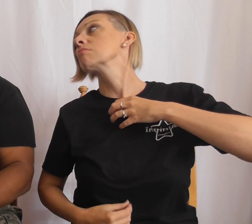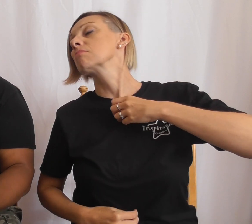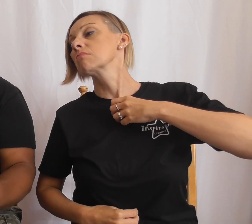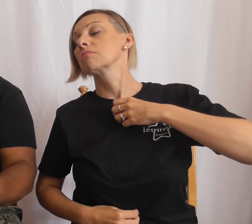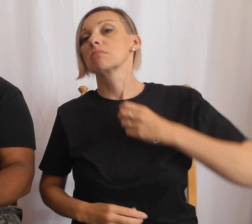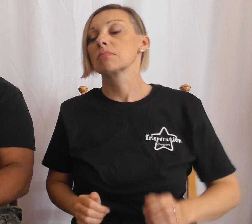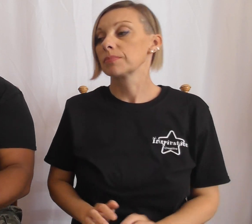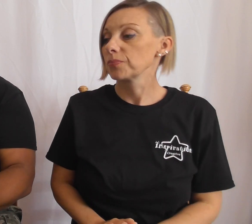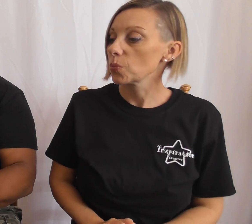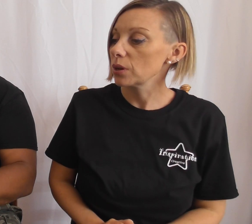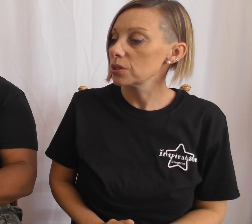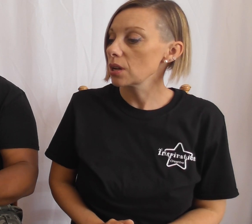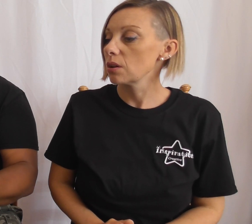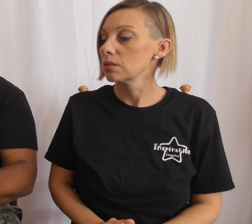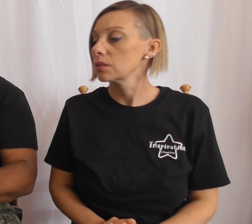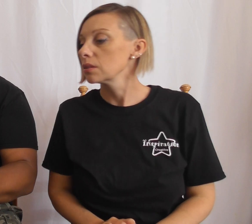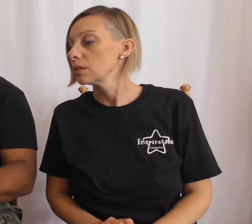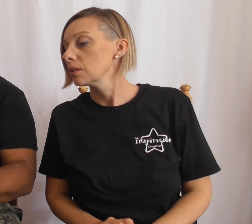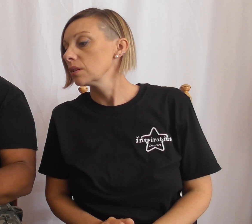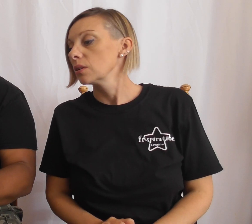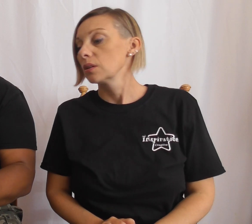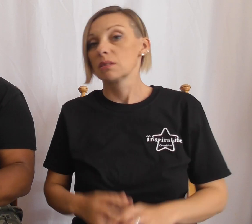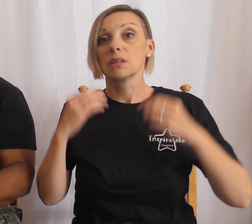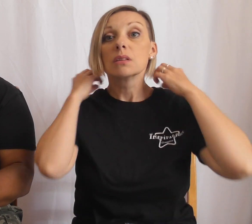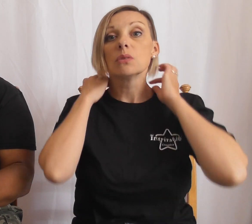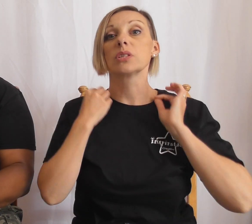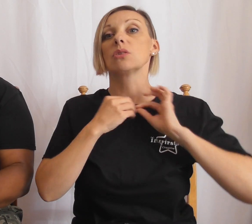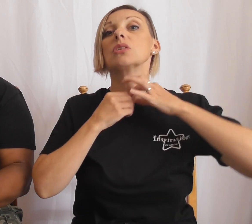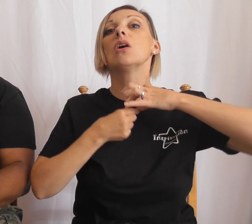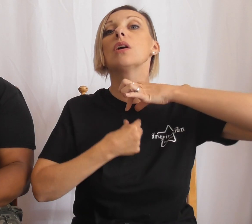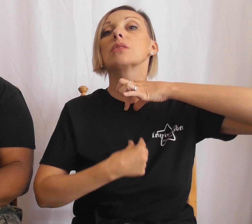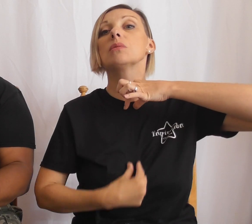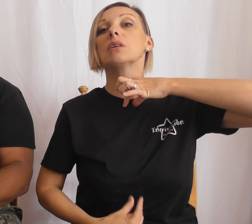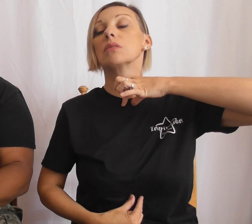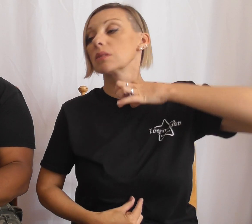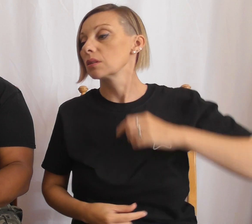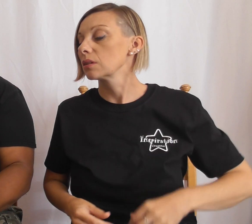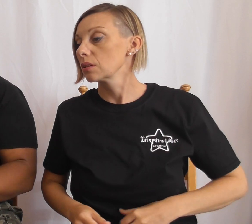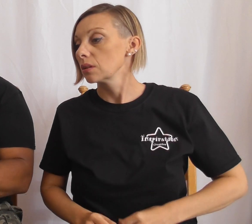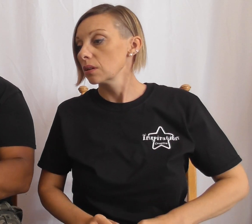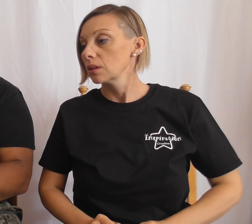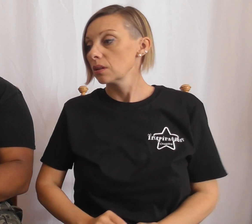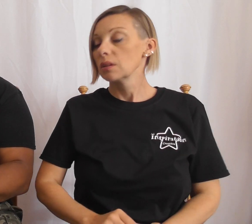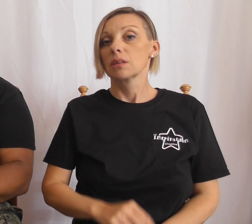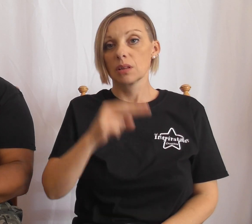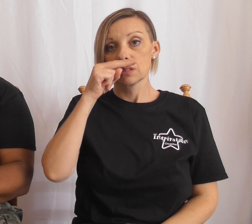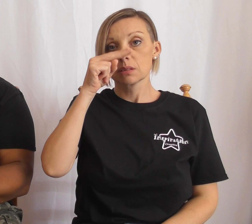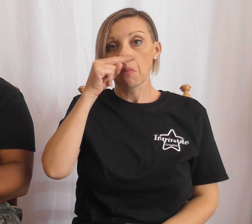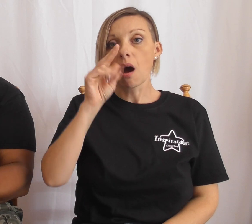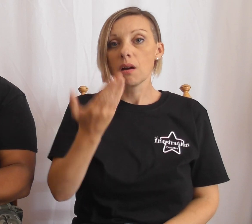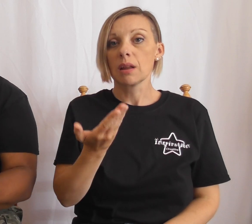shirt. Don't think he'd need this for work, does he? Oh, he's got a tie as well. Yeah, he looks really